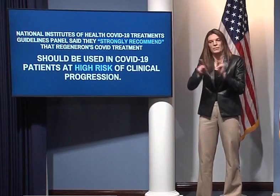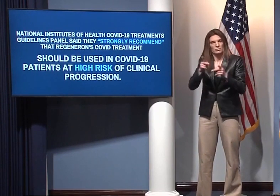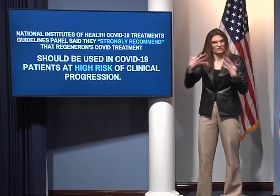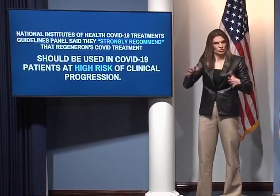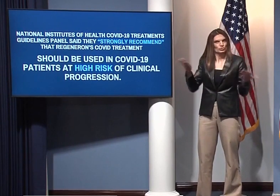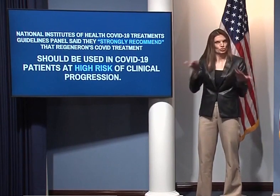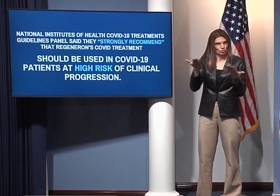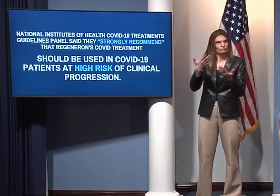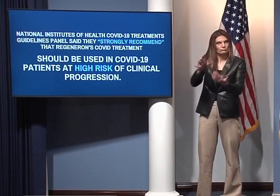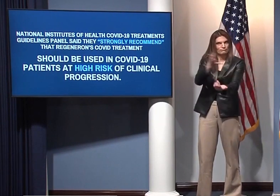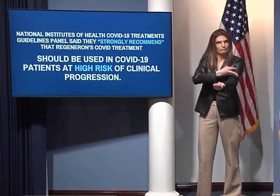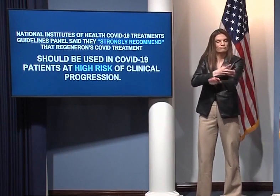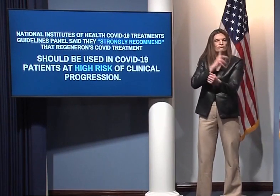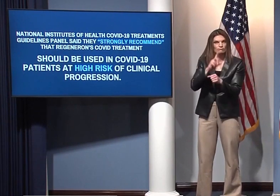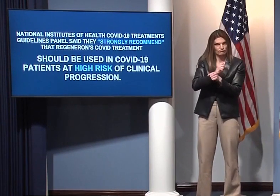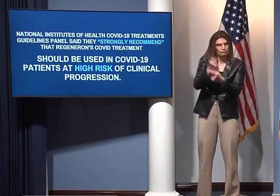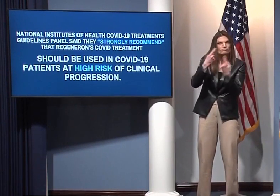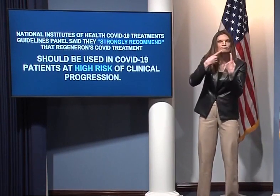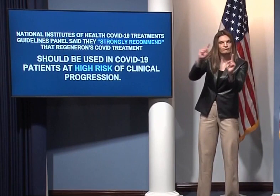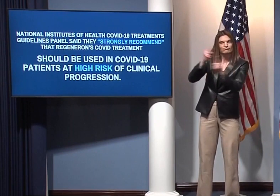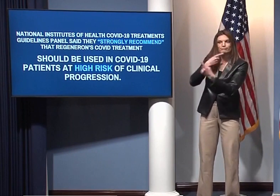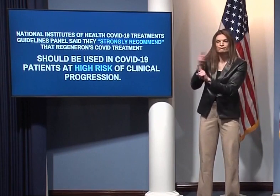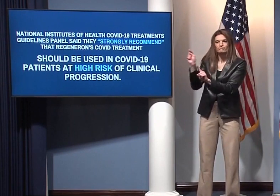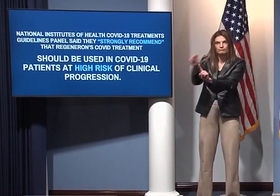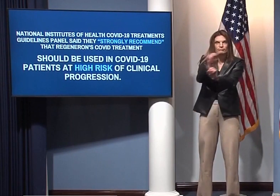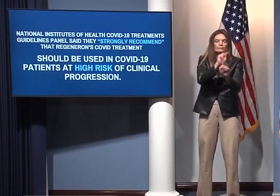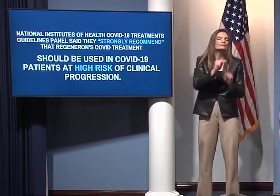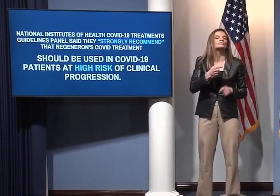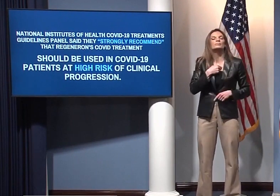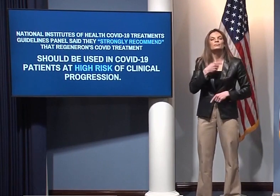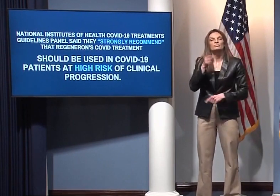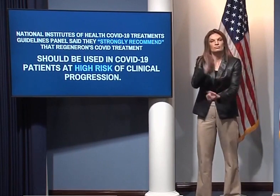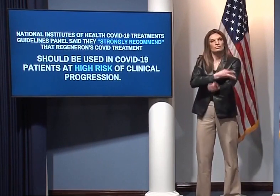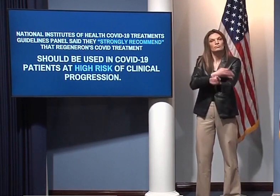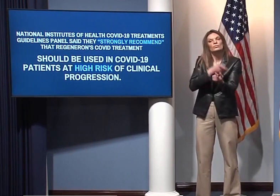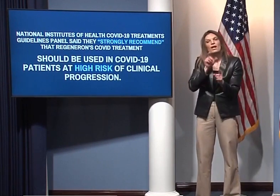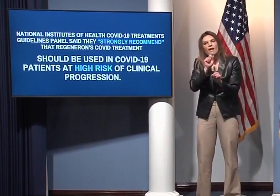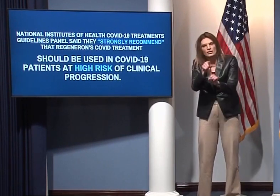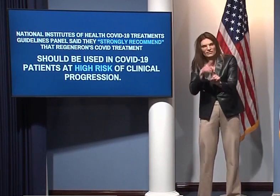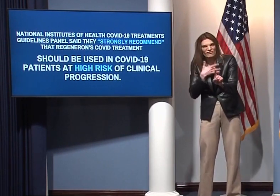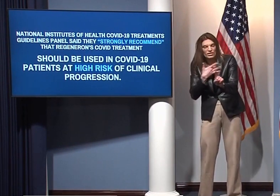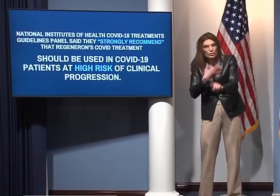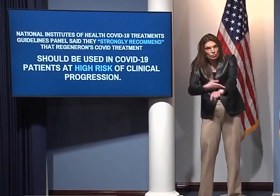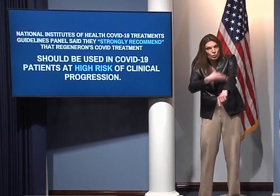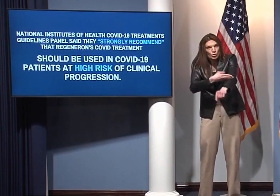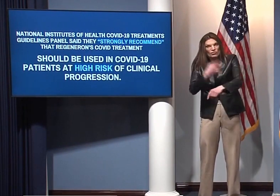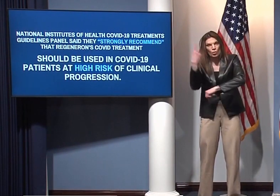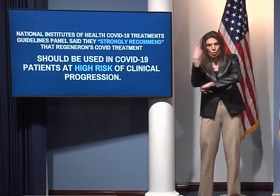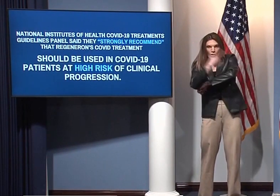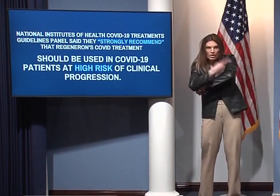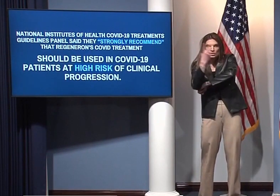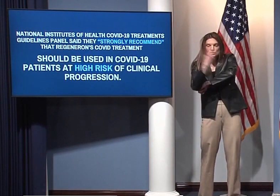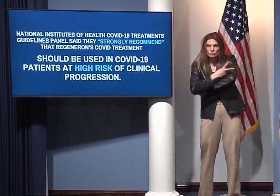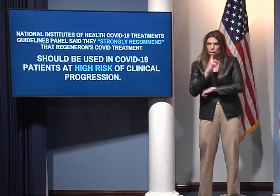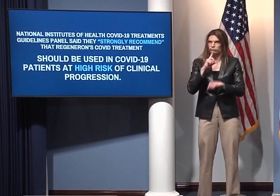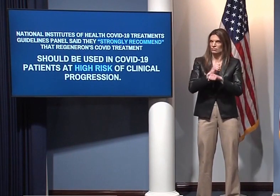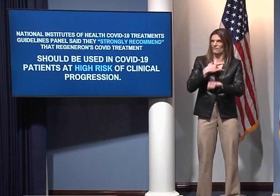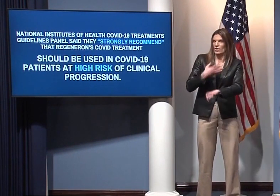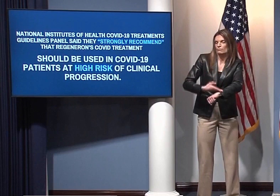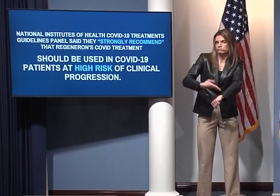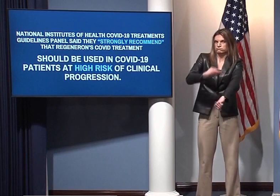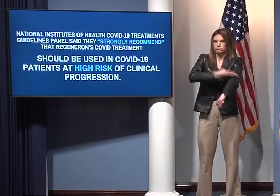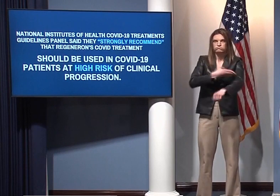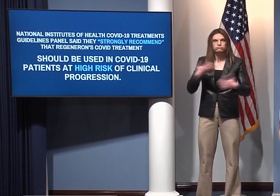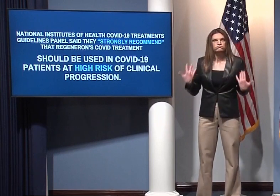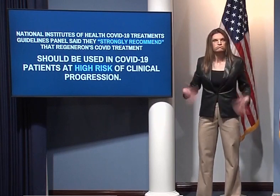November, and 65% of patients report feeling better within 2 days, and less than 5% require hospitalization